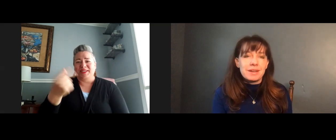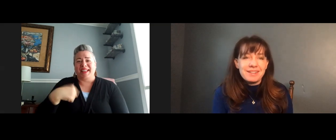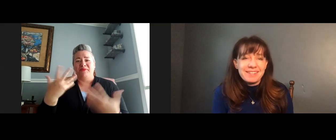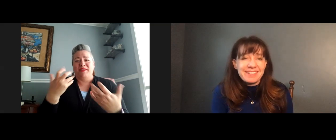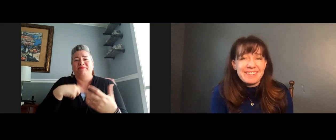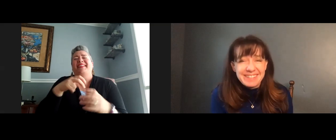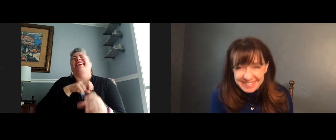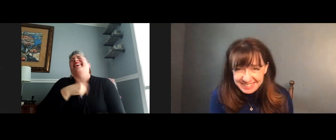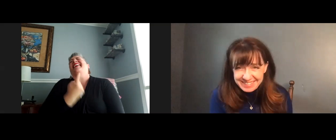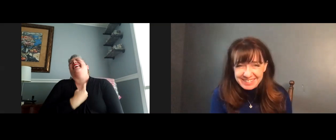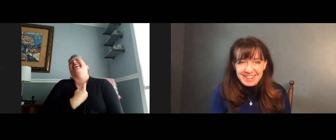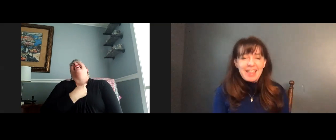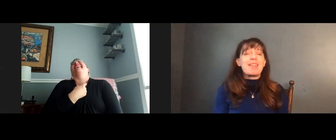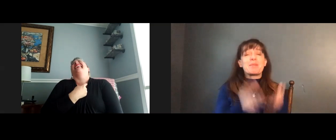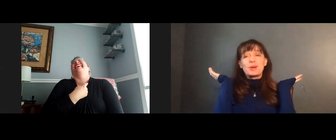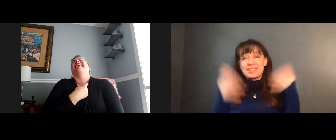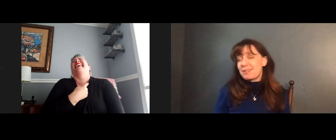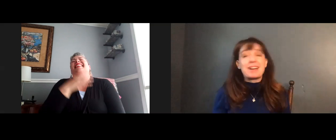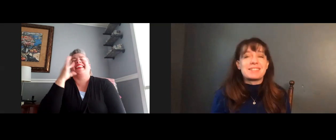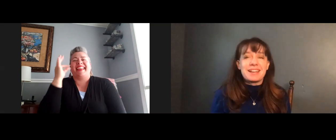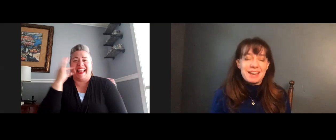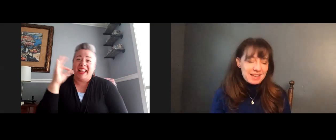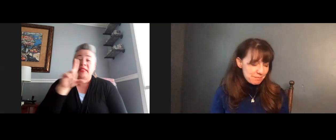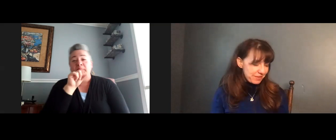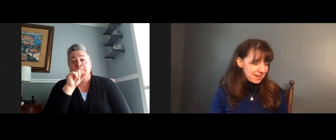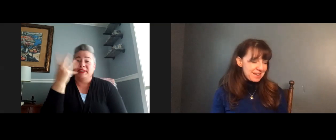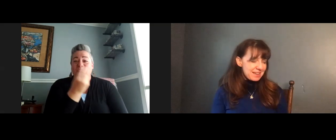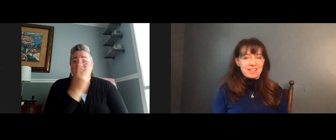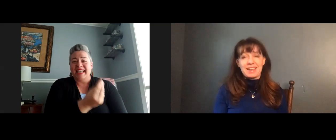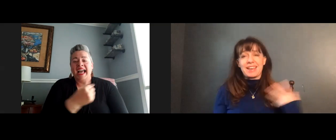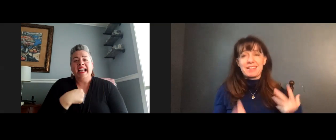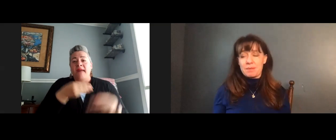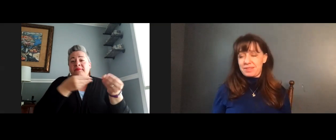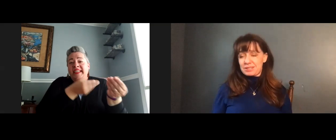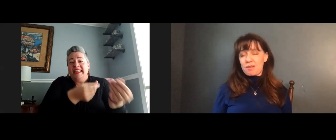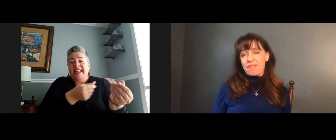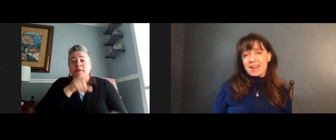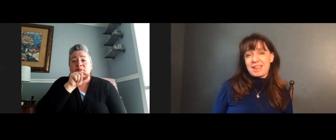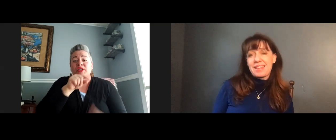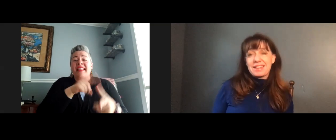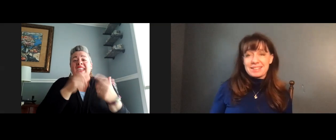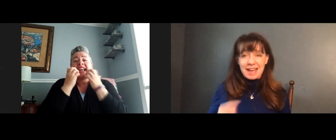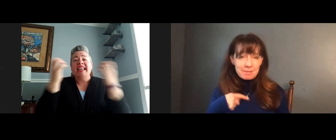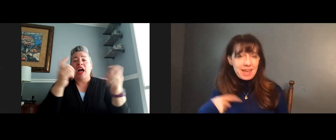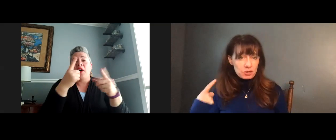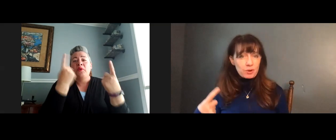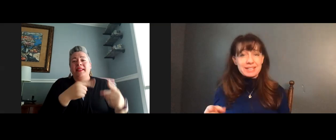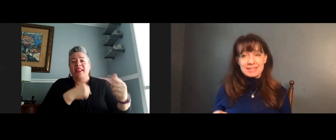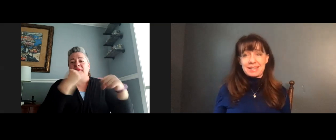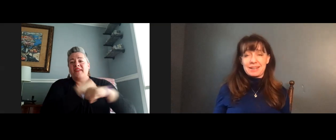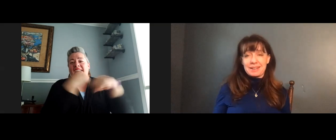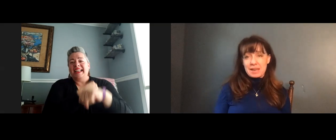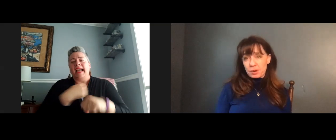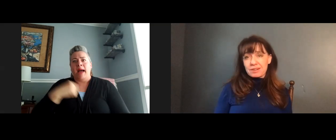the birds that are outside that i keep feeding and then i yell at them when they start fighting because i'm that